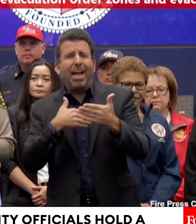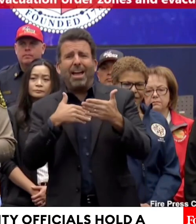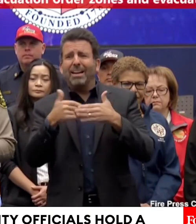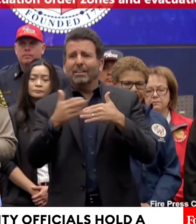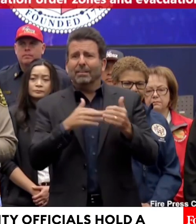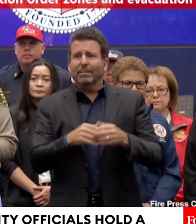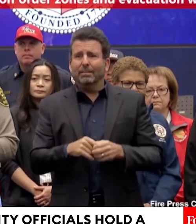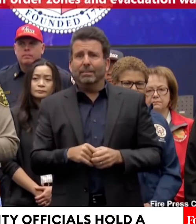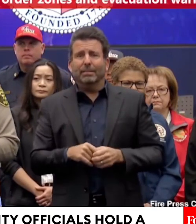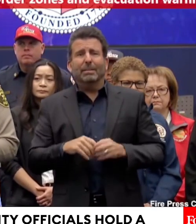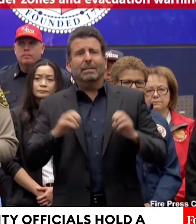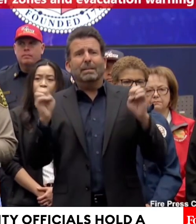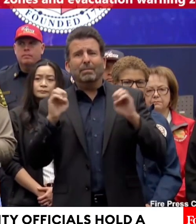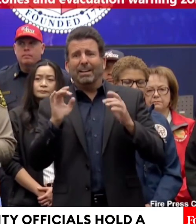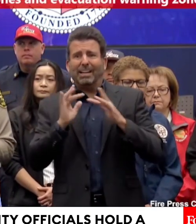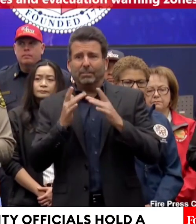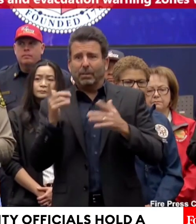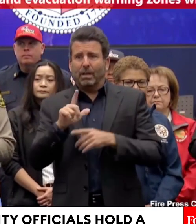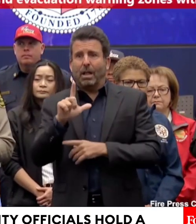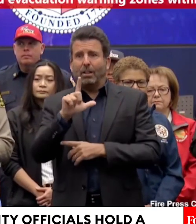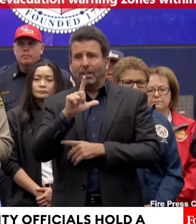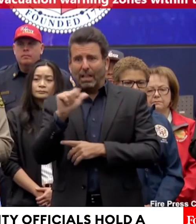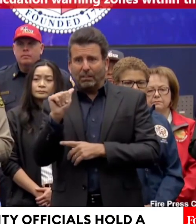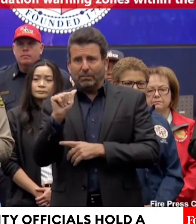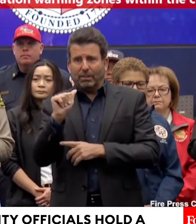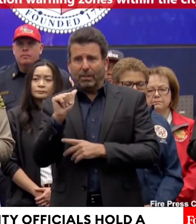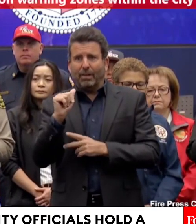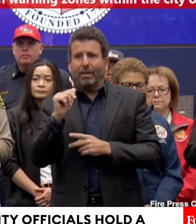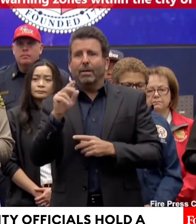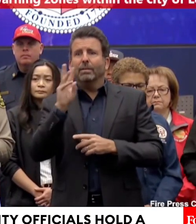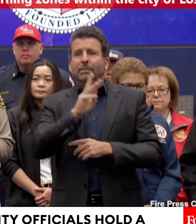Network Los Angeles by visiting